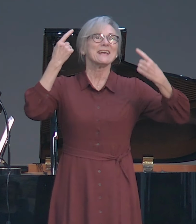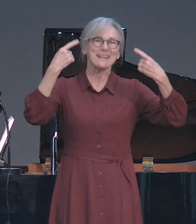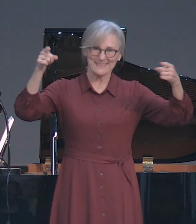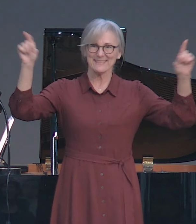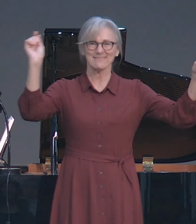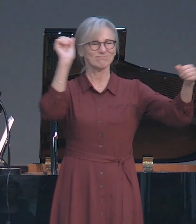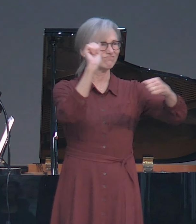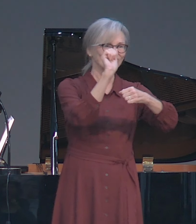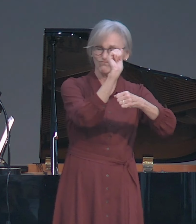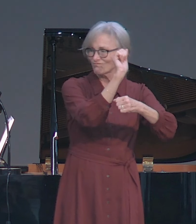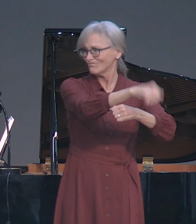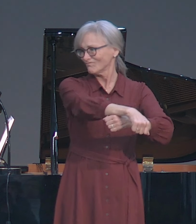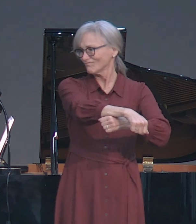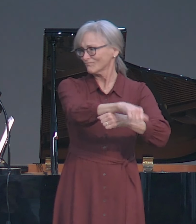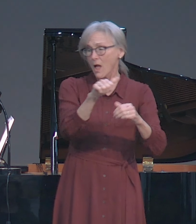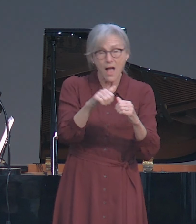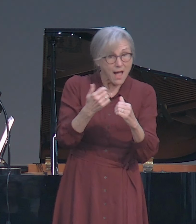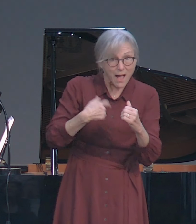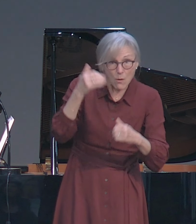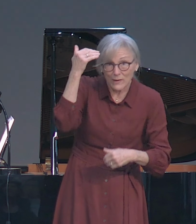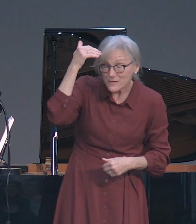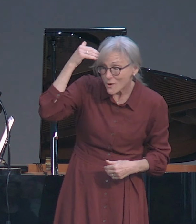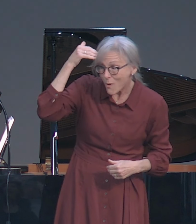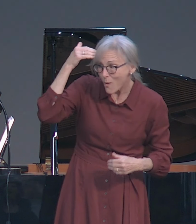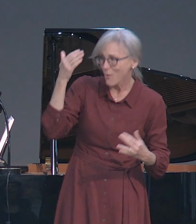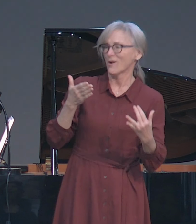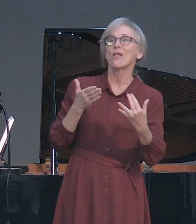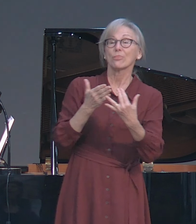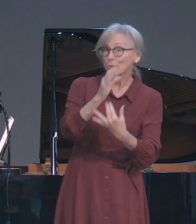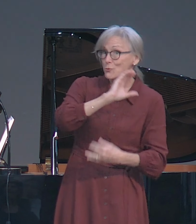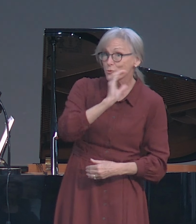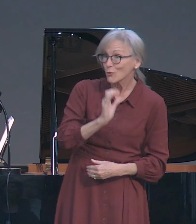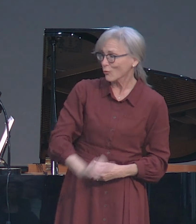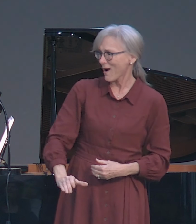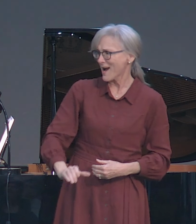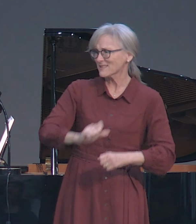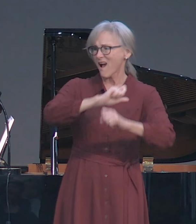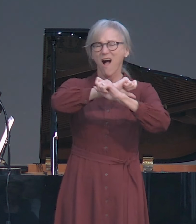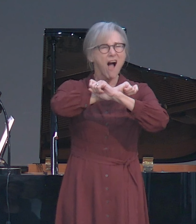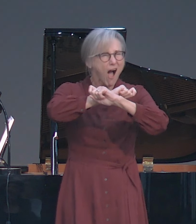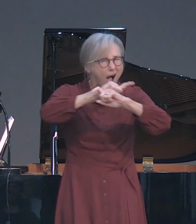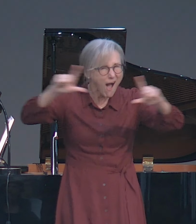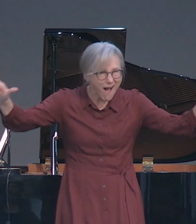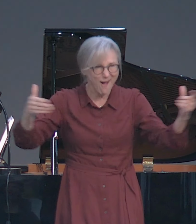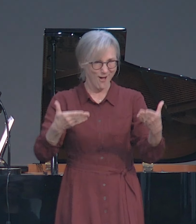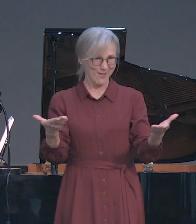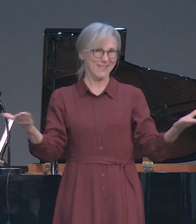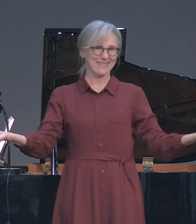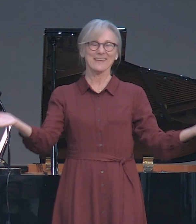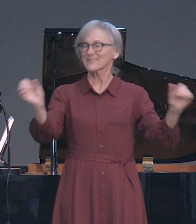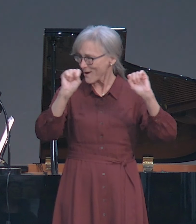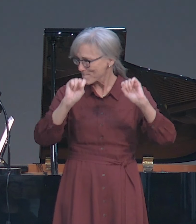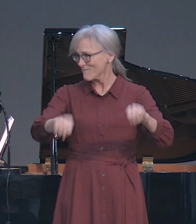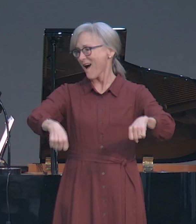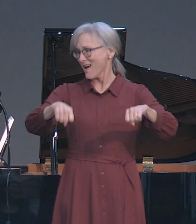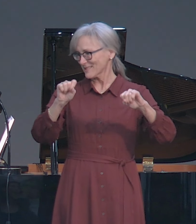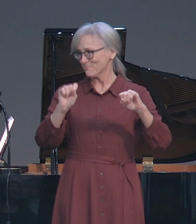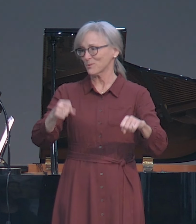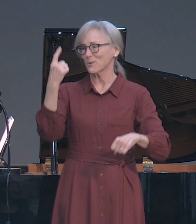shall prevail. For knowing Christ, all things are possible